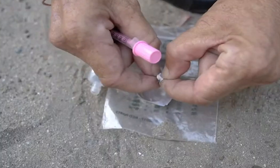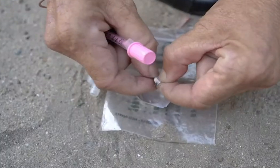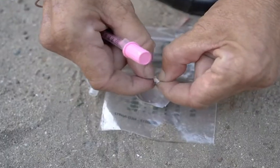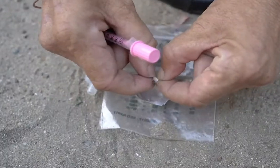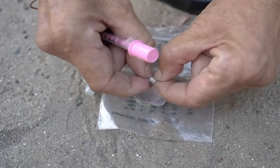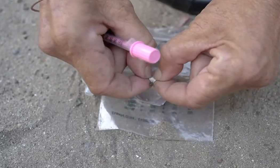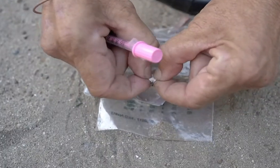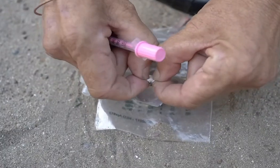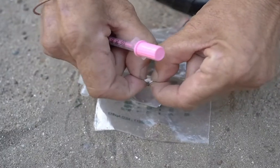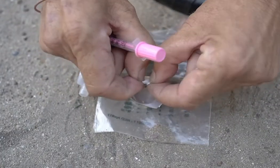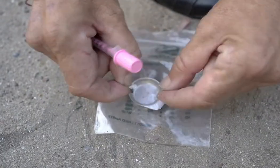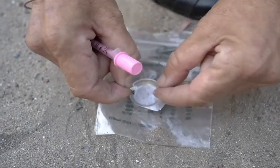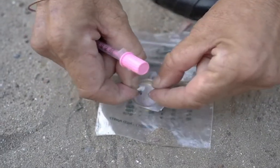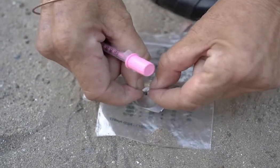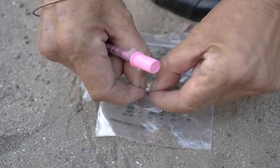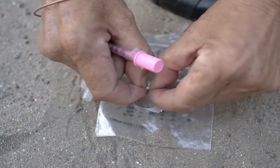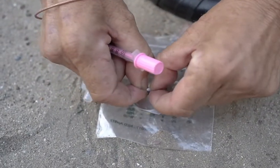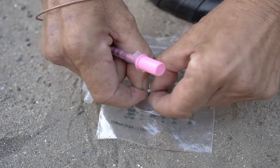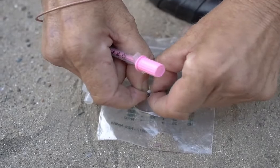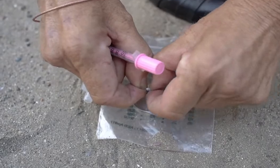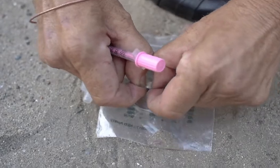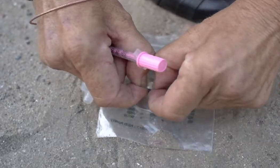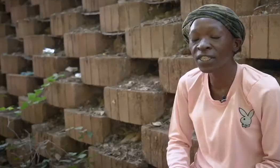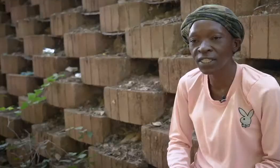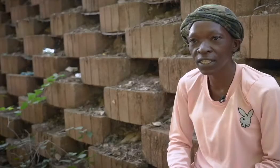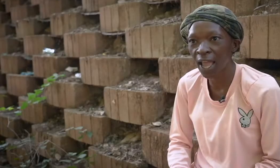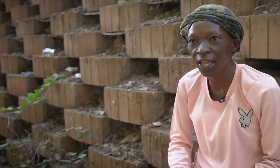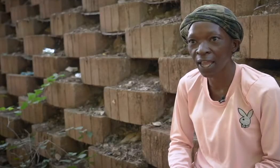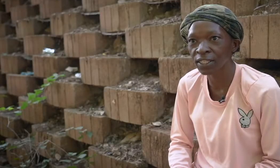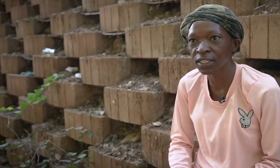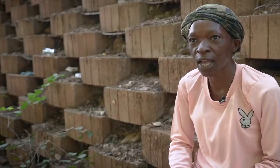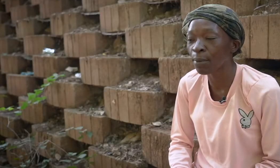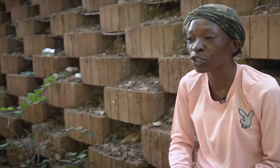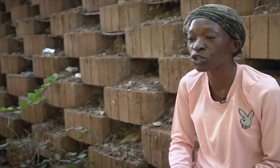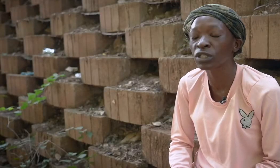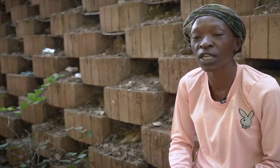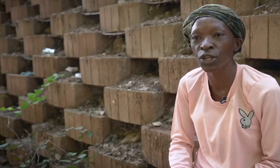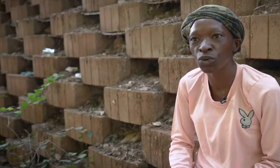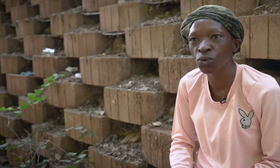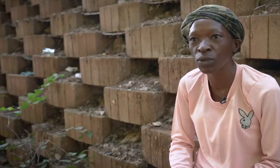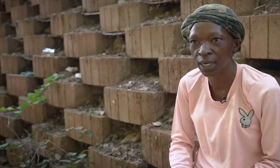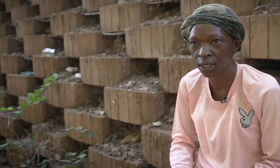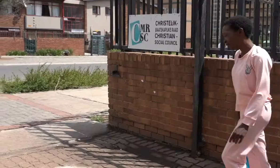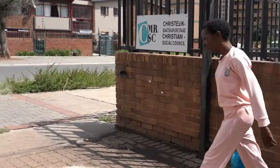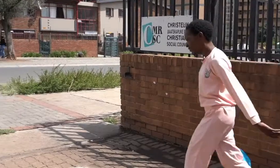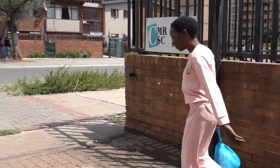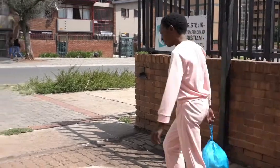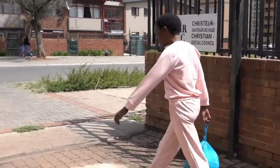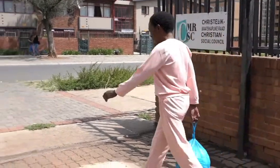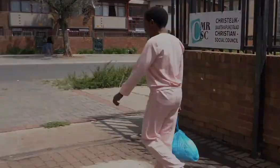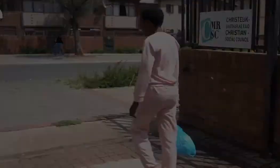I know that each and every fix I get, I must use a new needle.